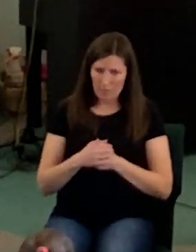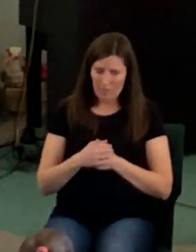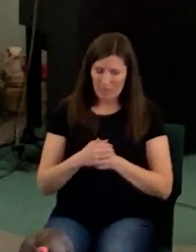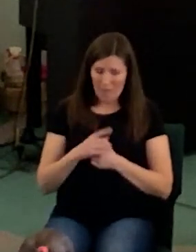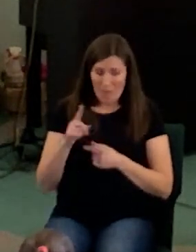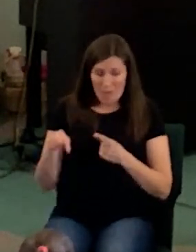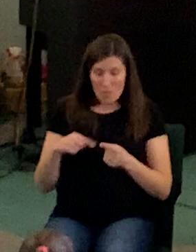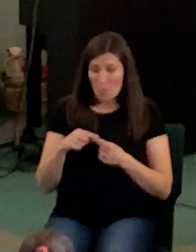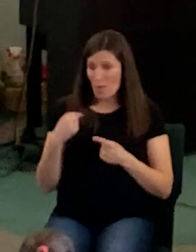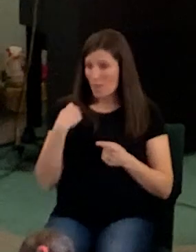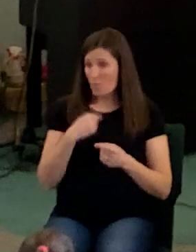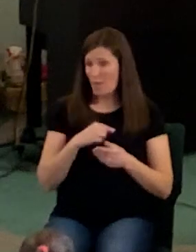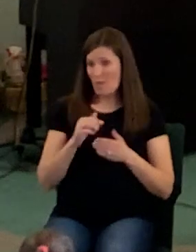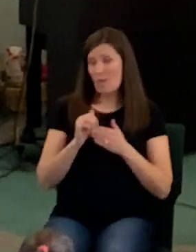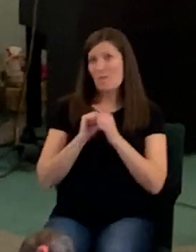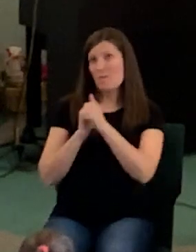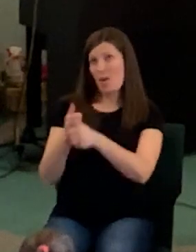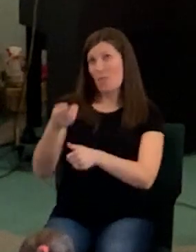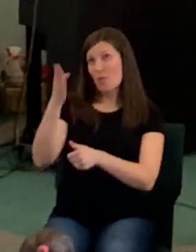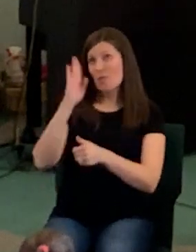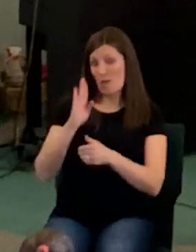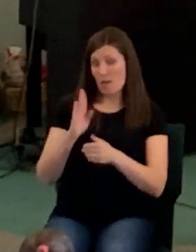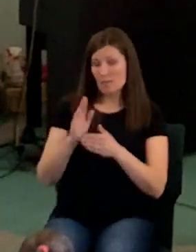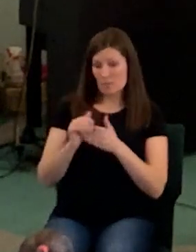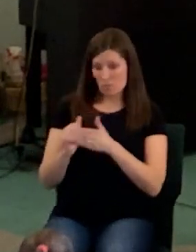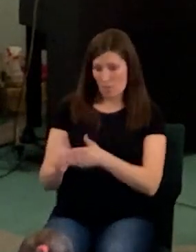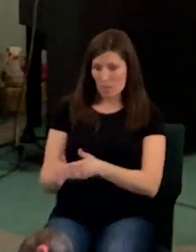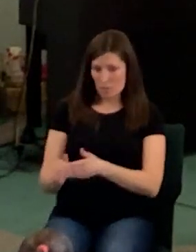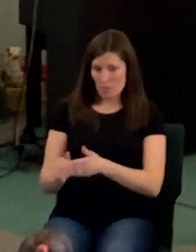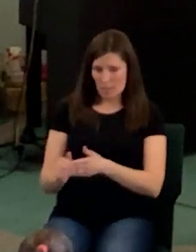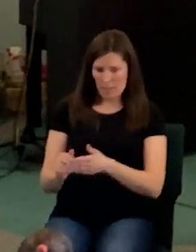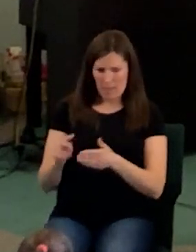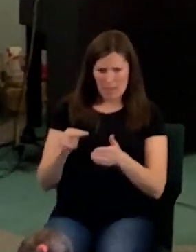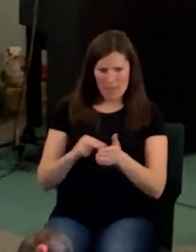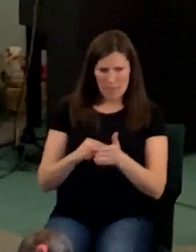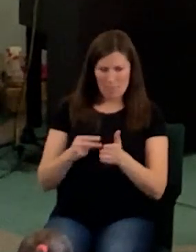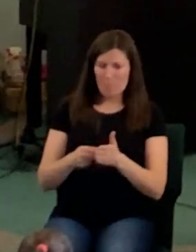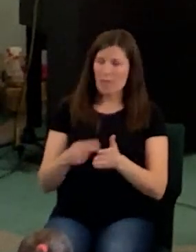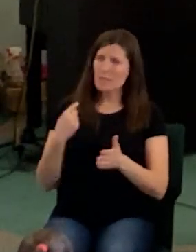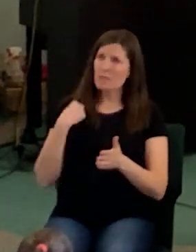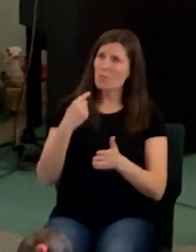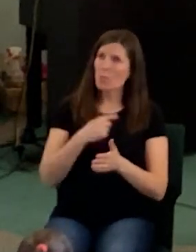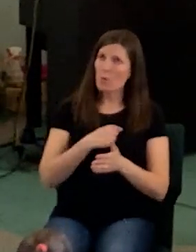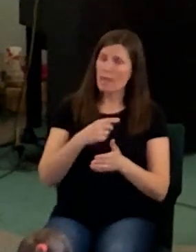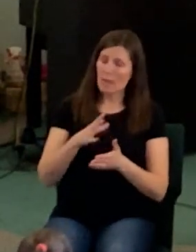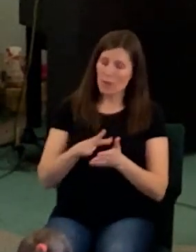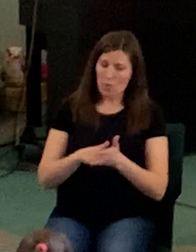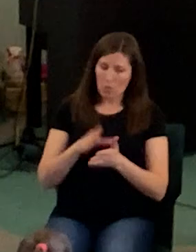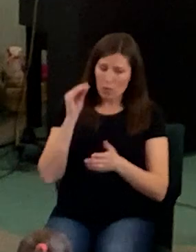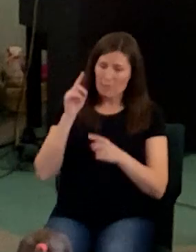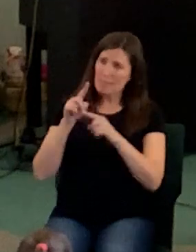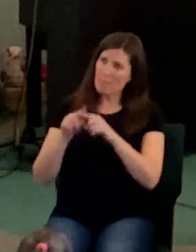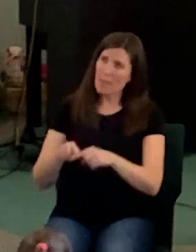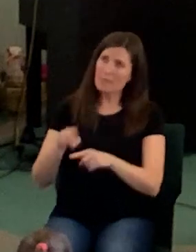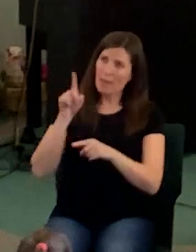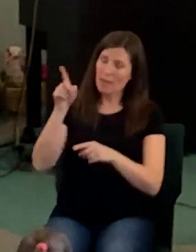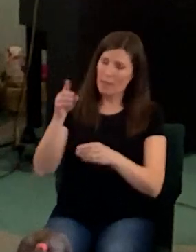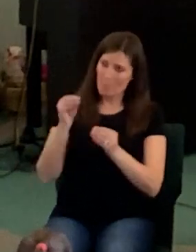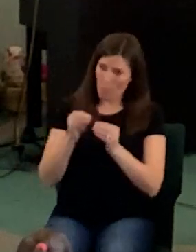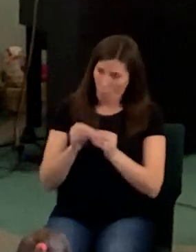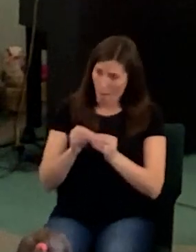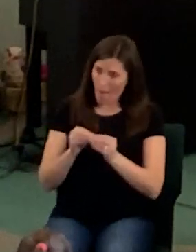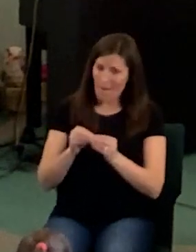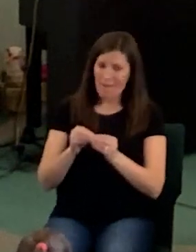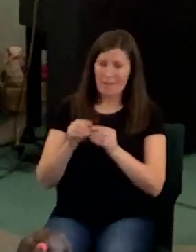When we follow God's direction, it means we learn to depend on him more. We learn to rely